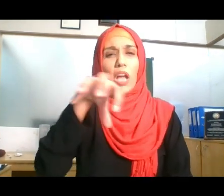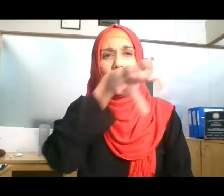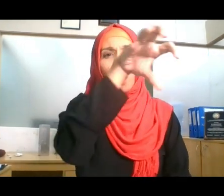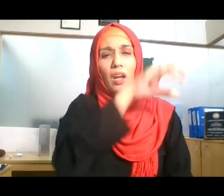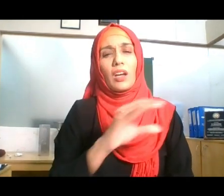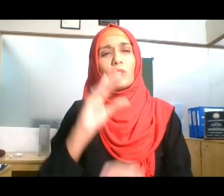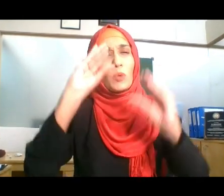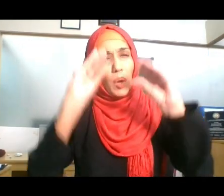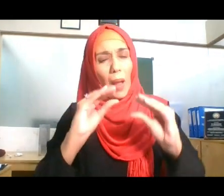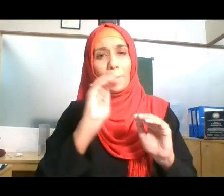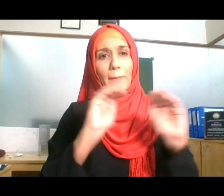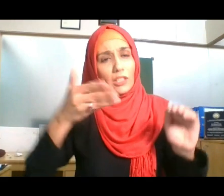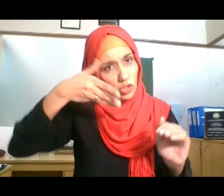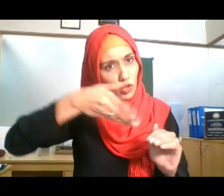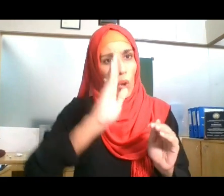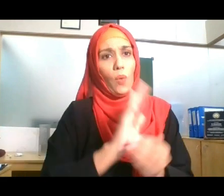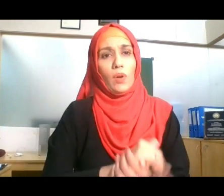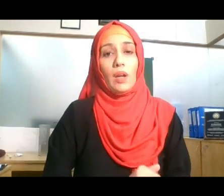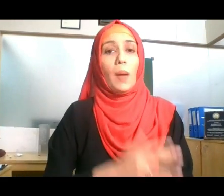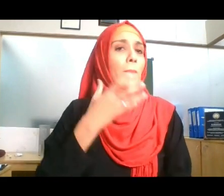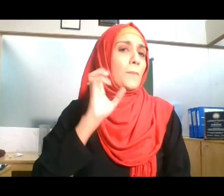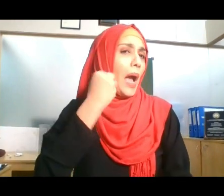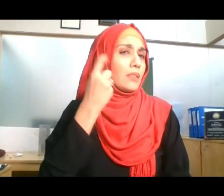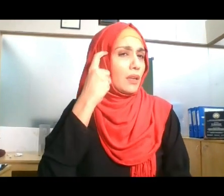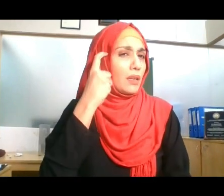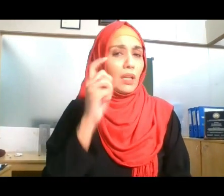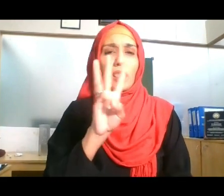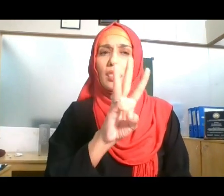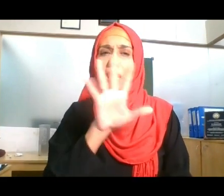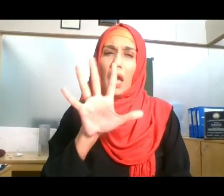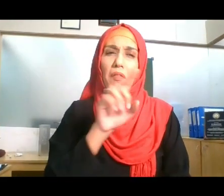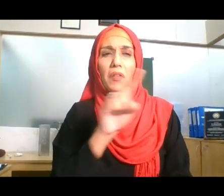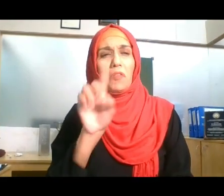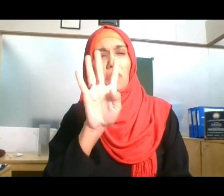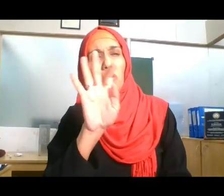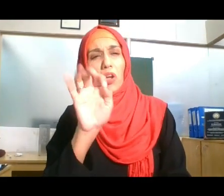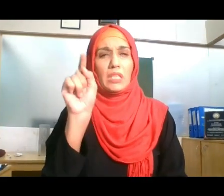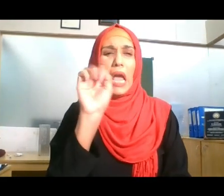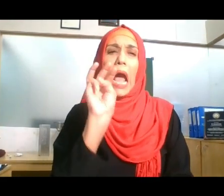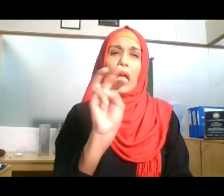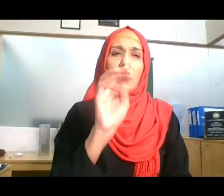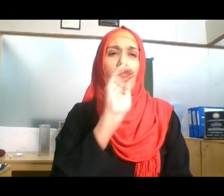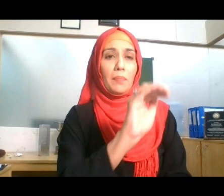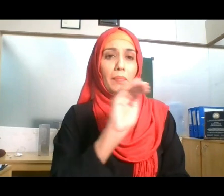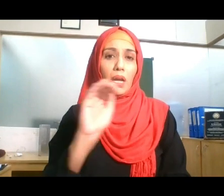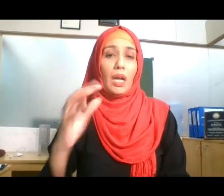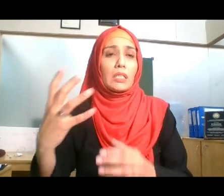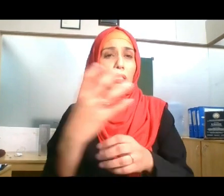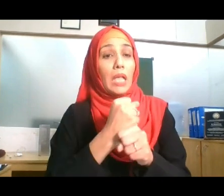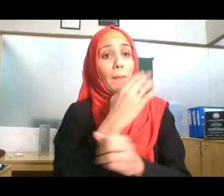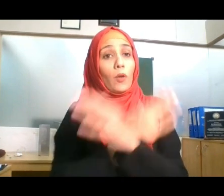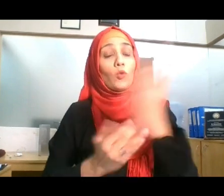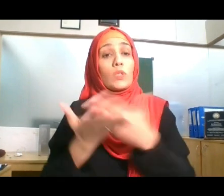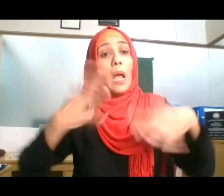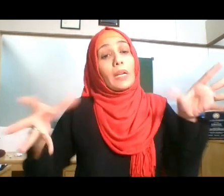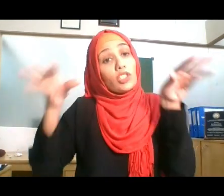few children go to. As you know, Punjab has just 35 to 40,000 children in all its special education